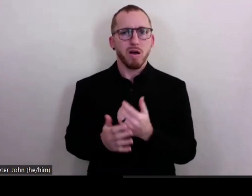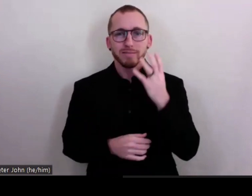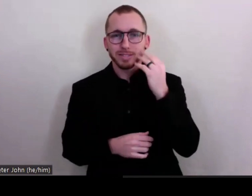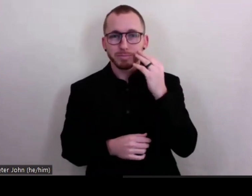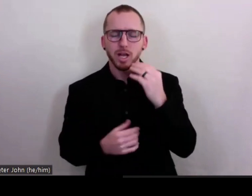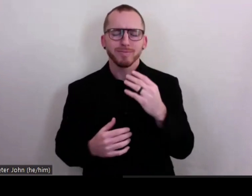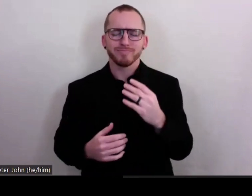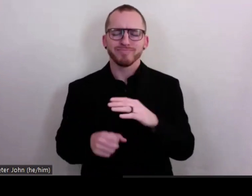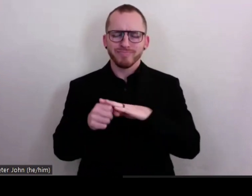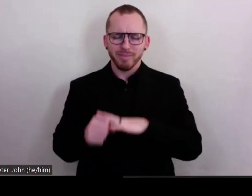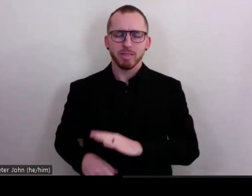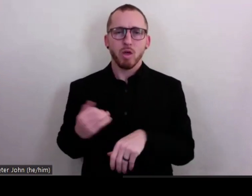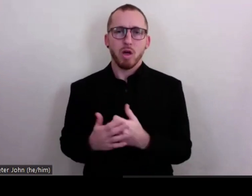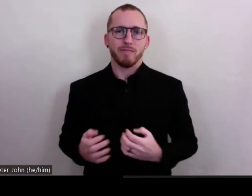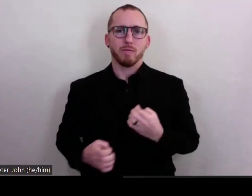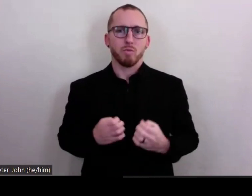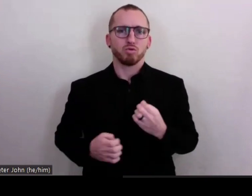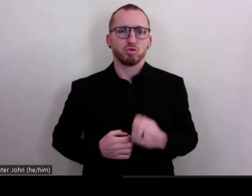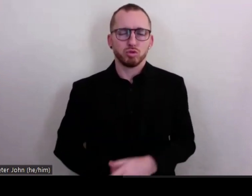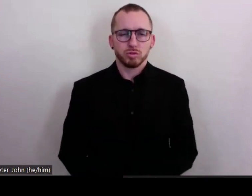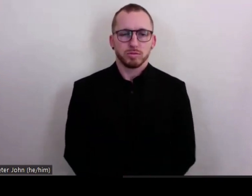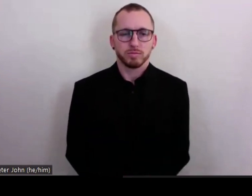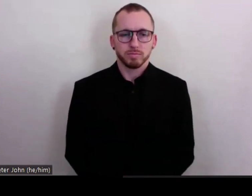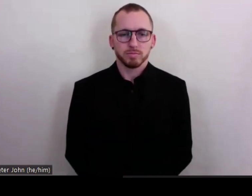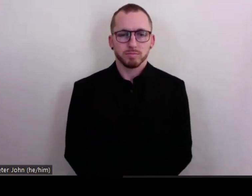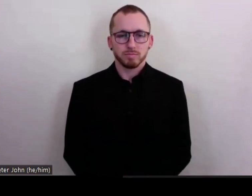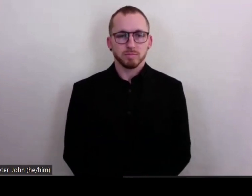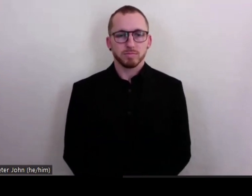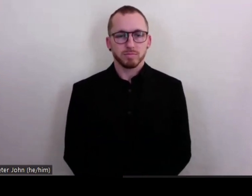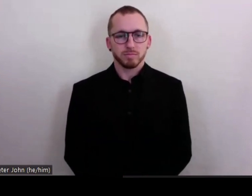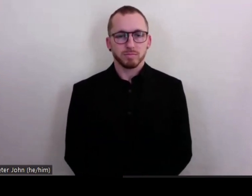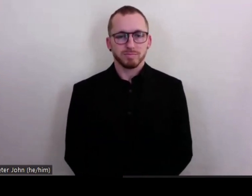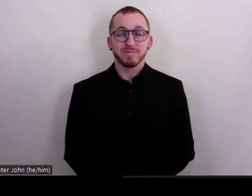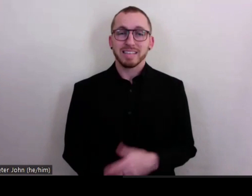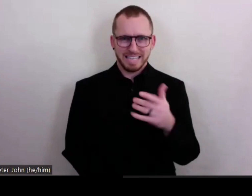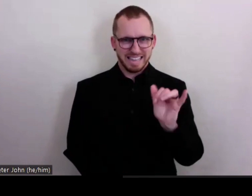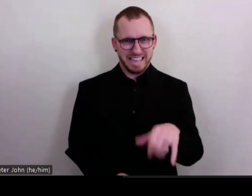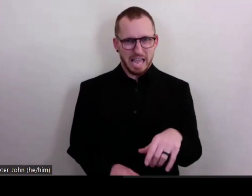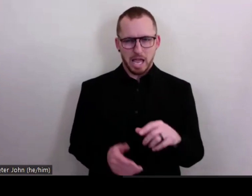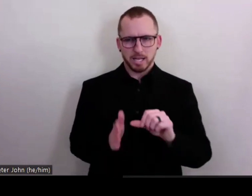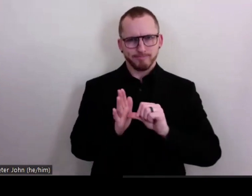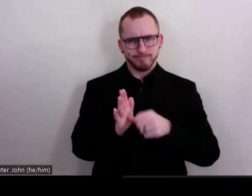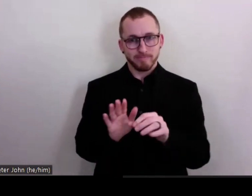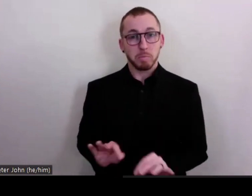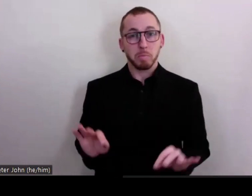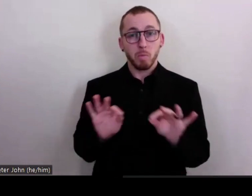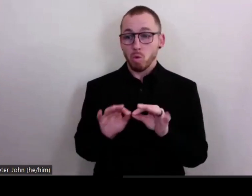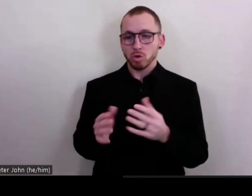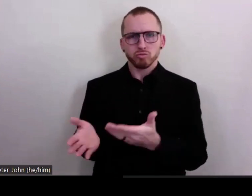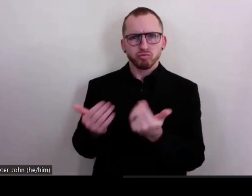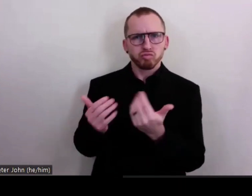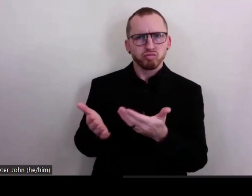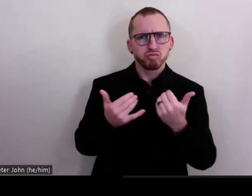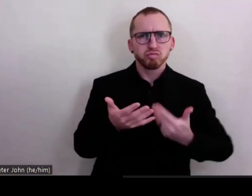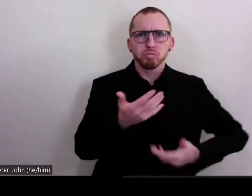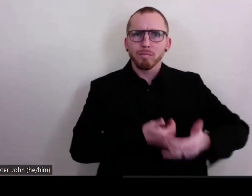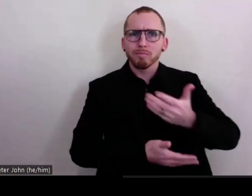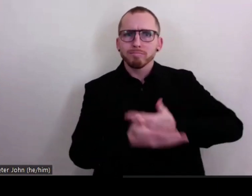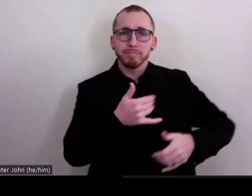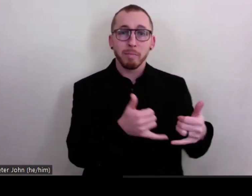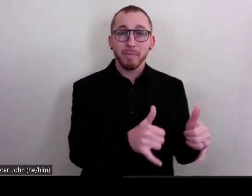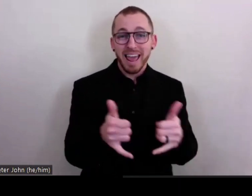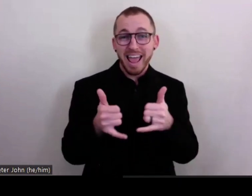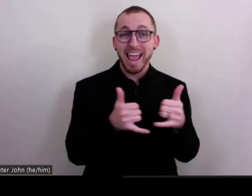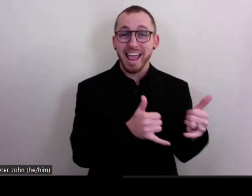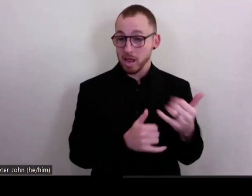because in play we can find joy. And when kids are not experiencing joy, that is definitely, or